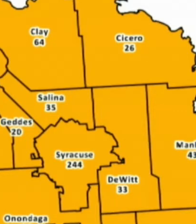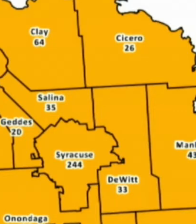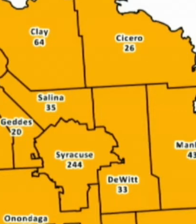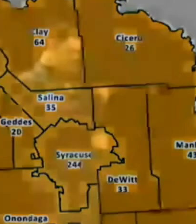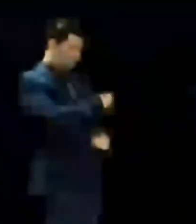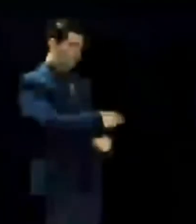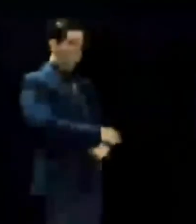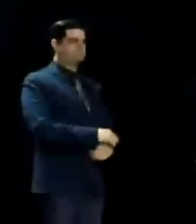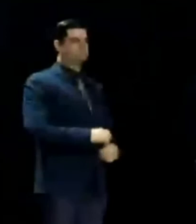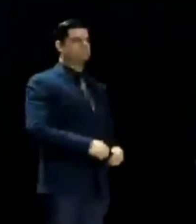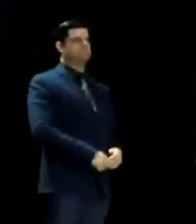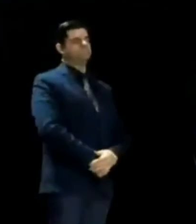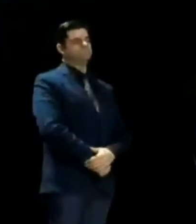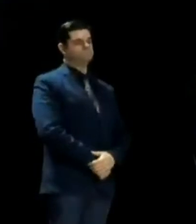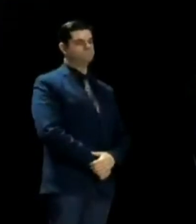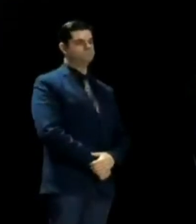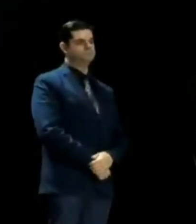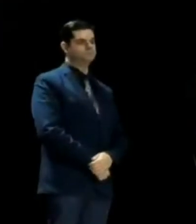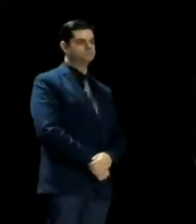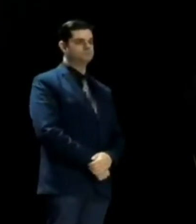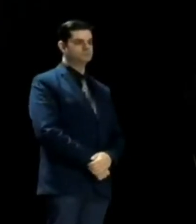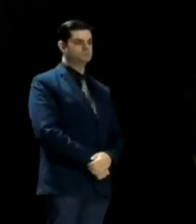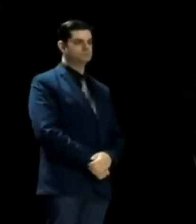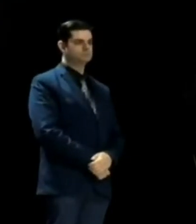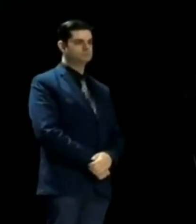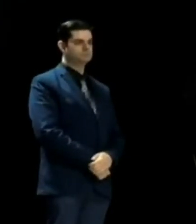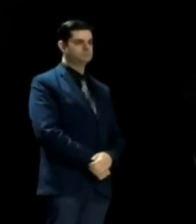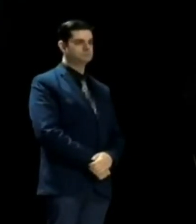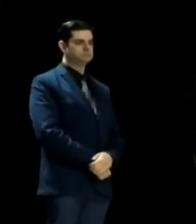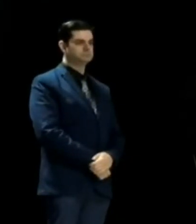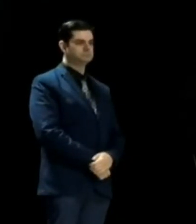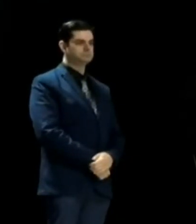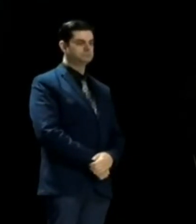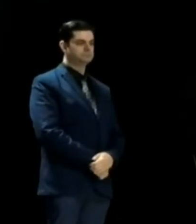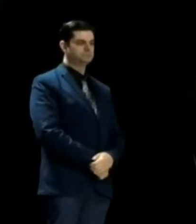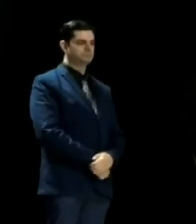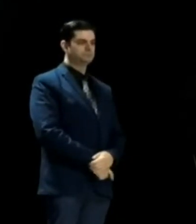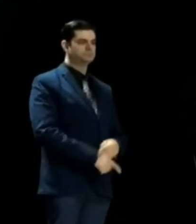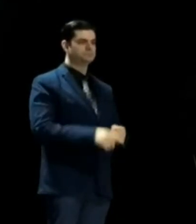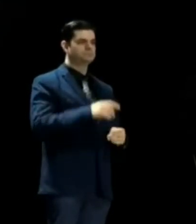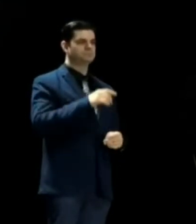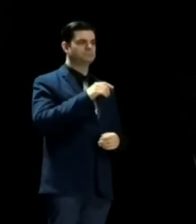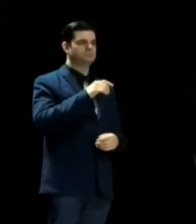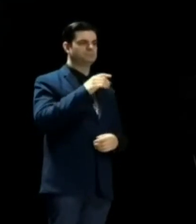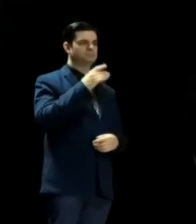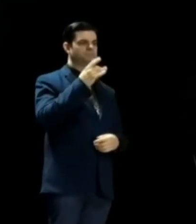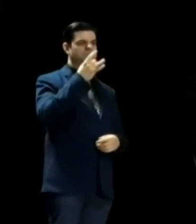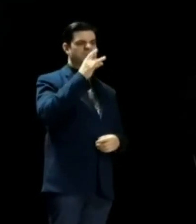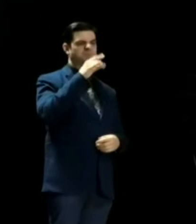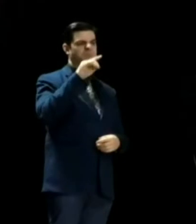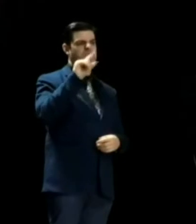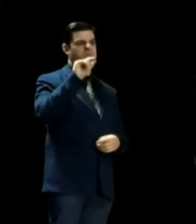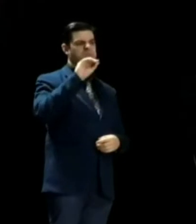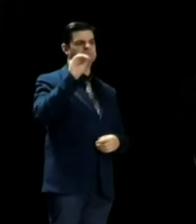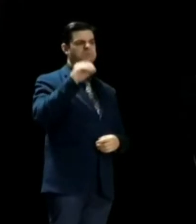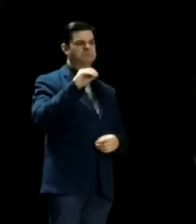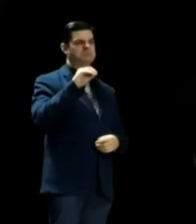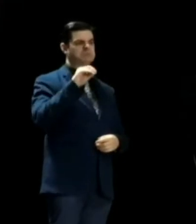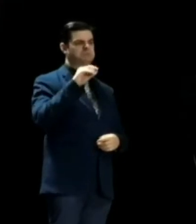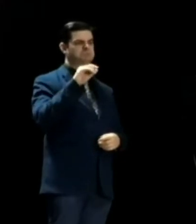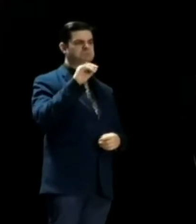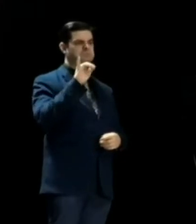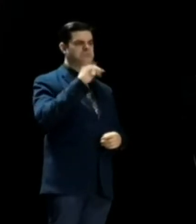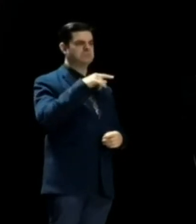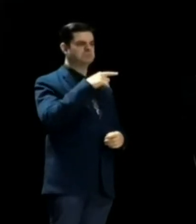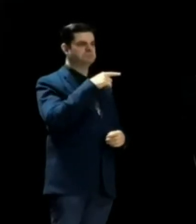cases. This number has been about between 18 and 20% of our active cases are hospitalizations. It tells